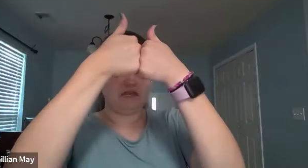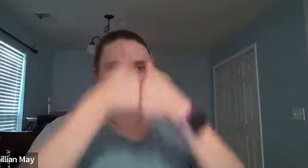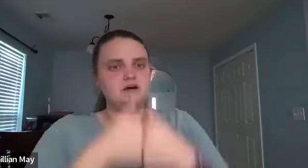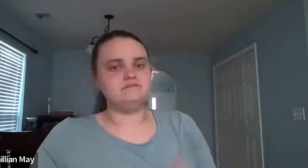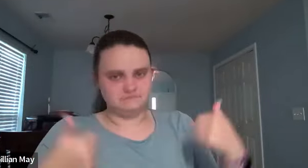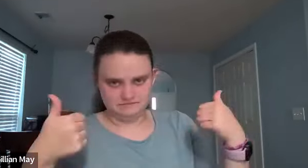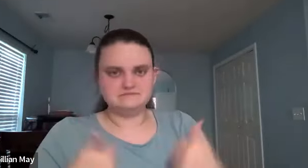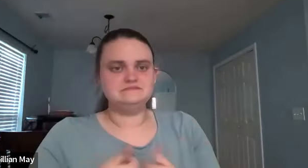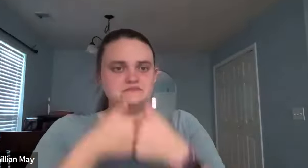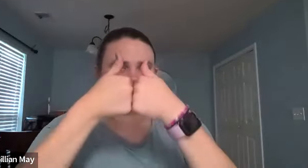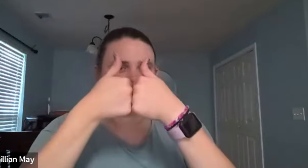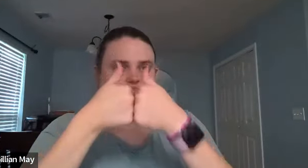headbutt. Challenge.